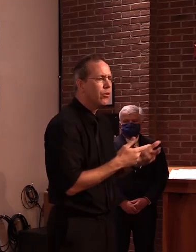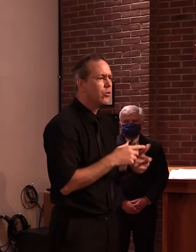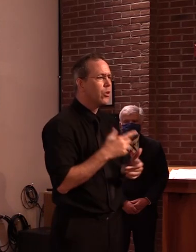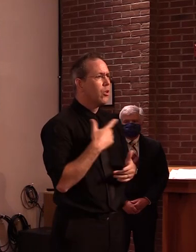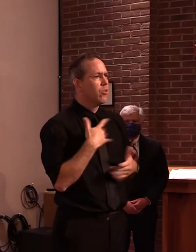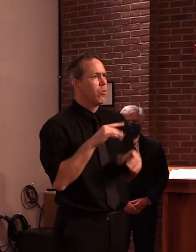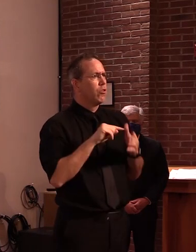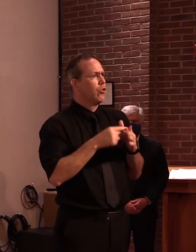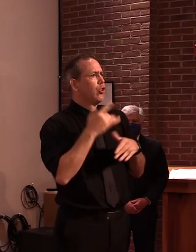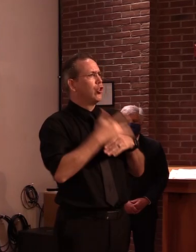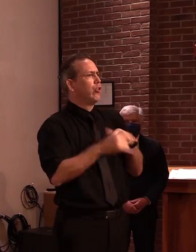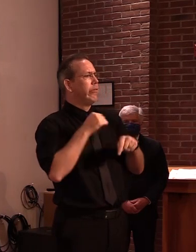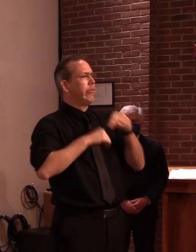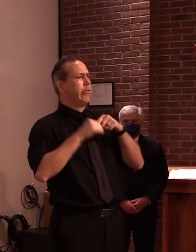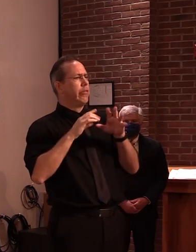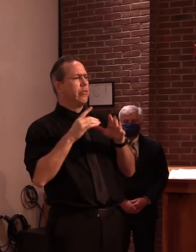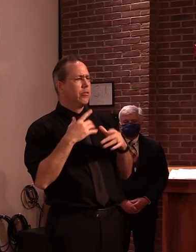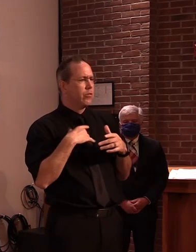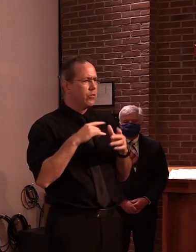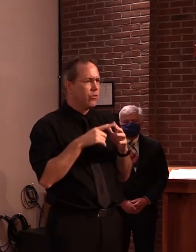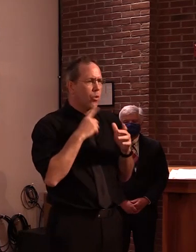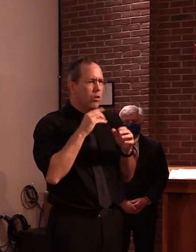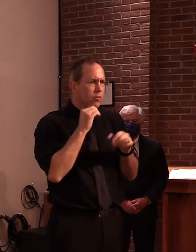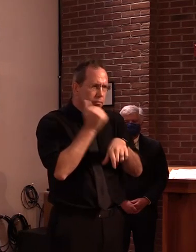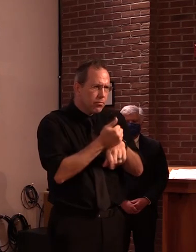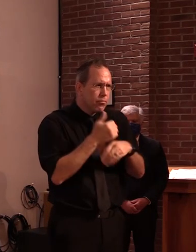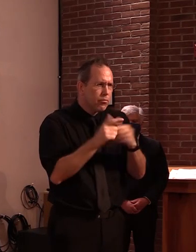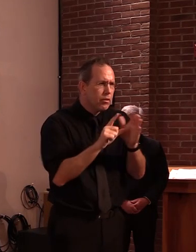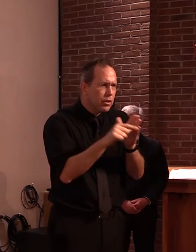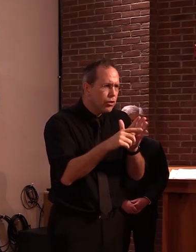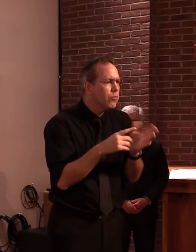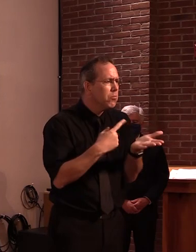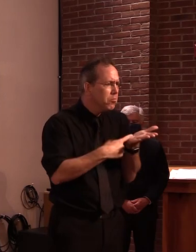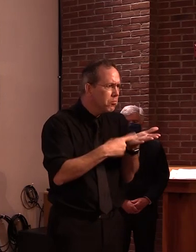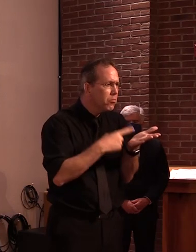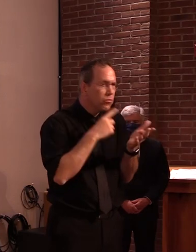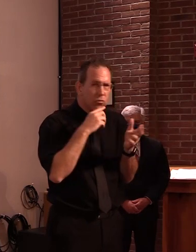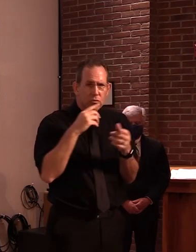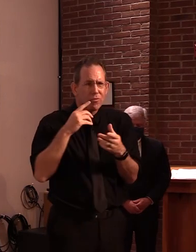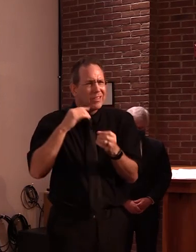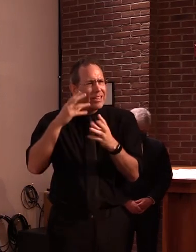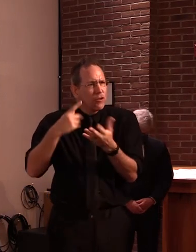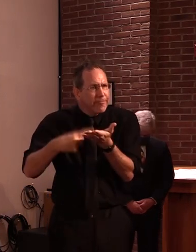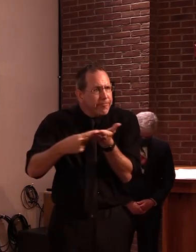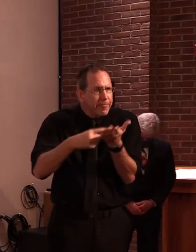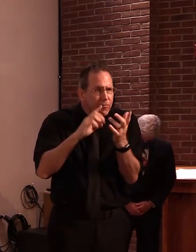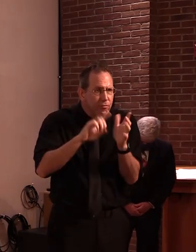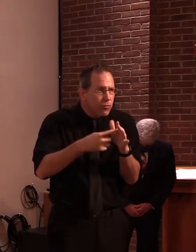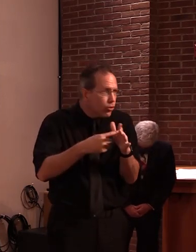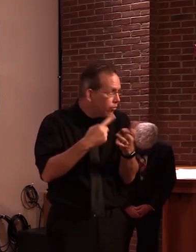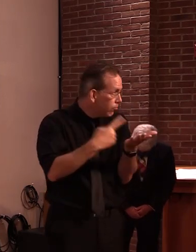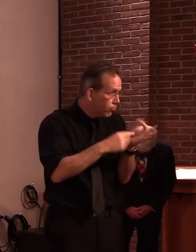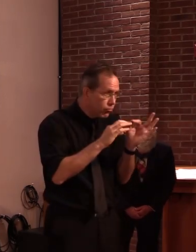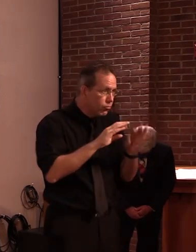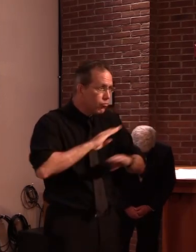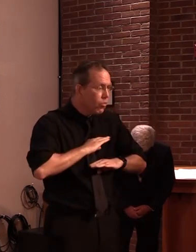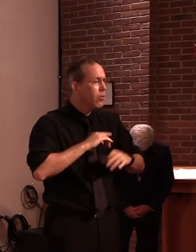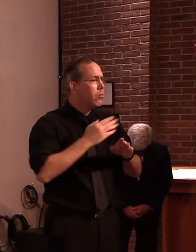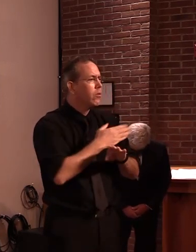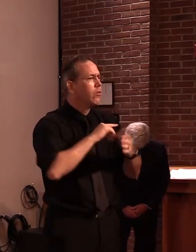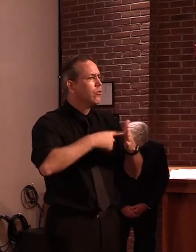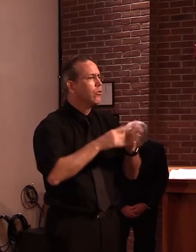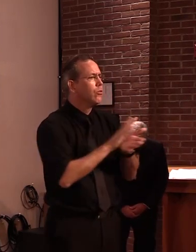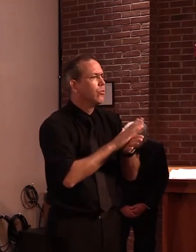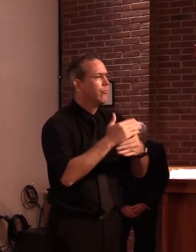No, I think, you know, firstly, it's the public health conditions, as I've been an observer and a consumer of that information, that, you know, as